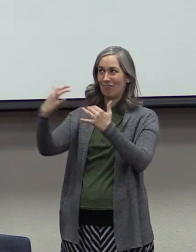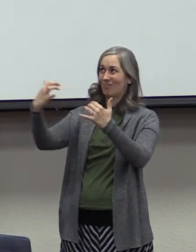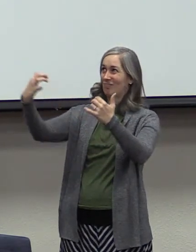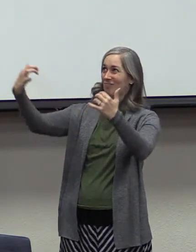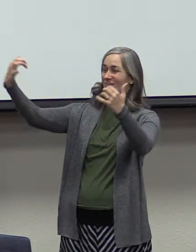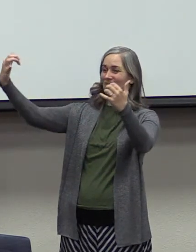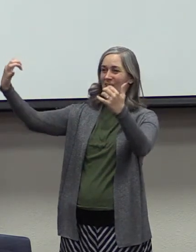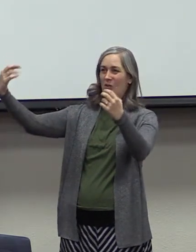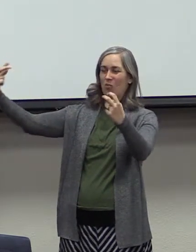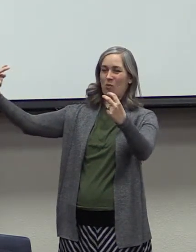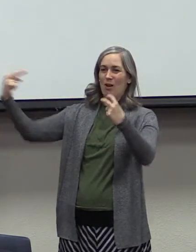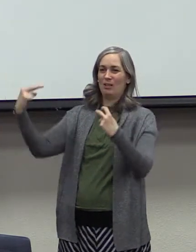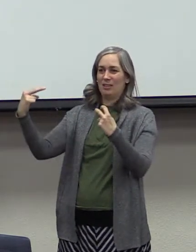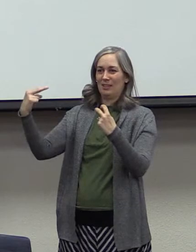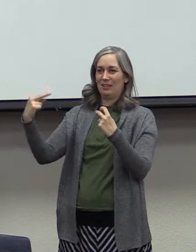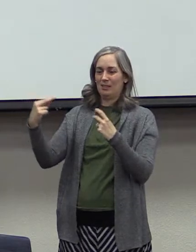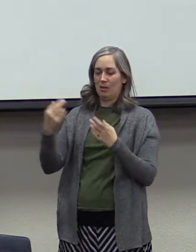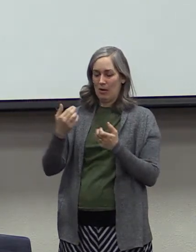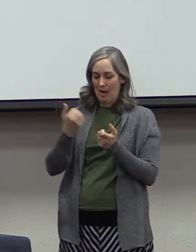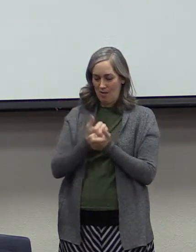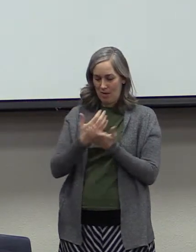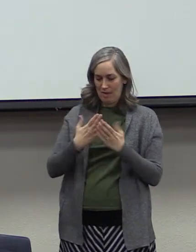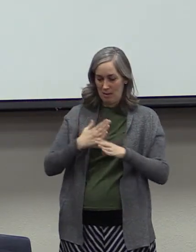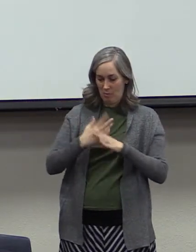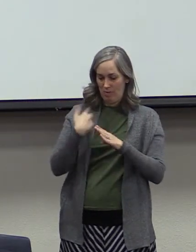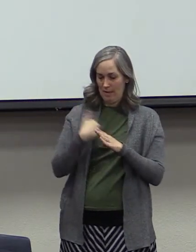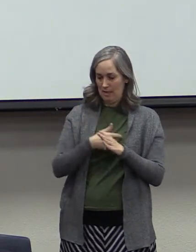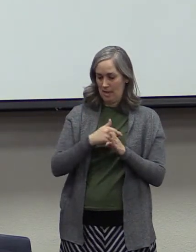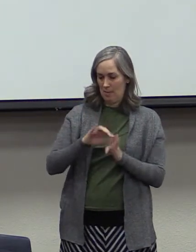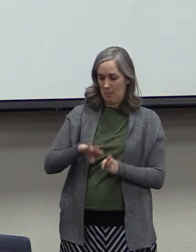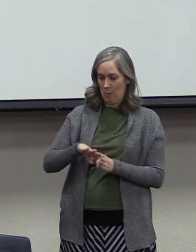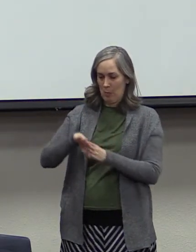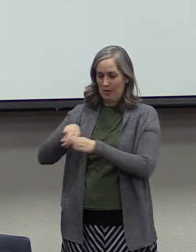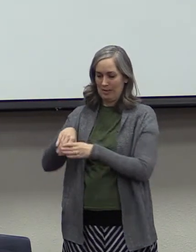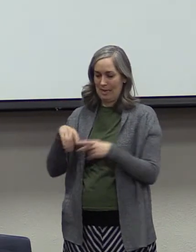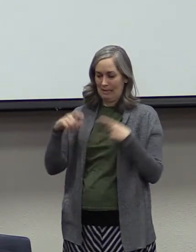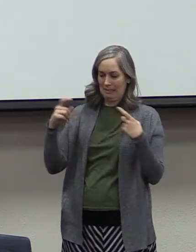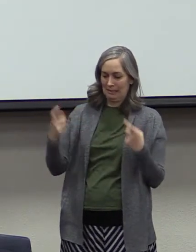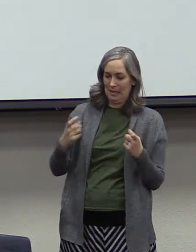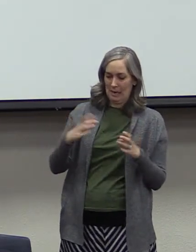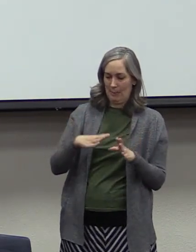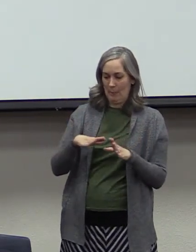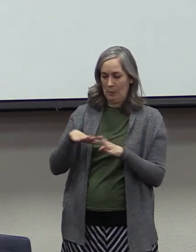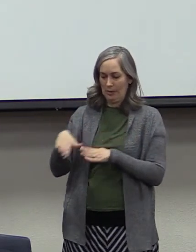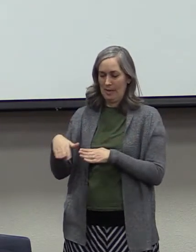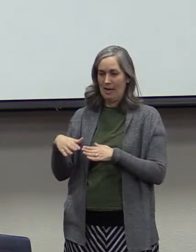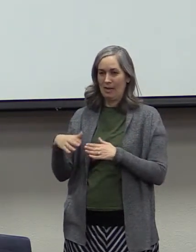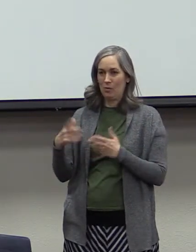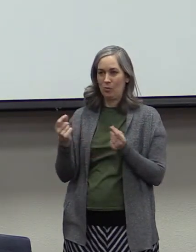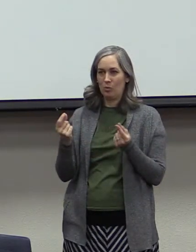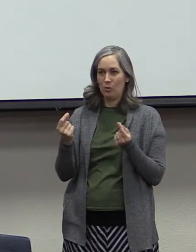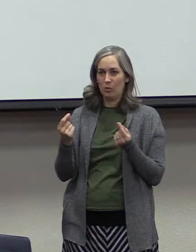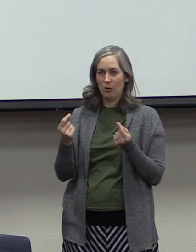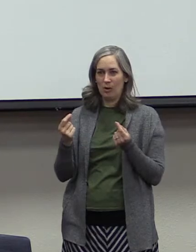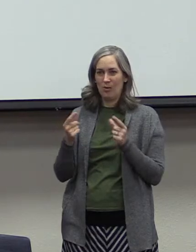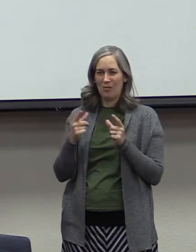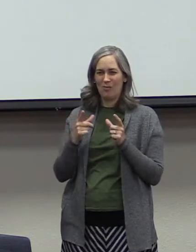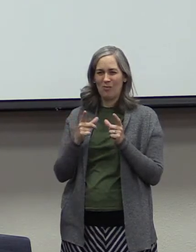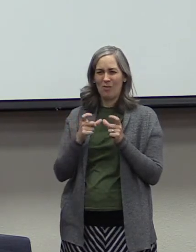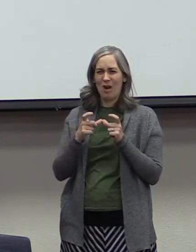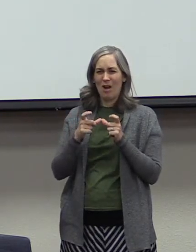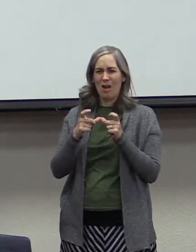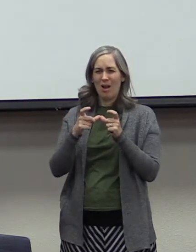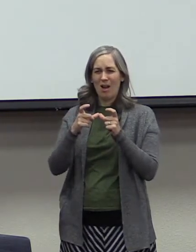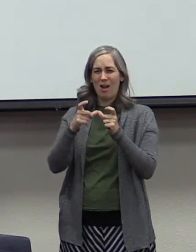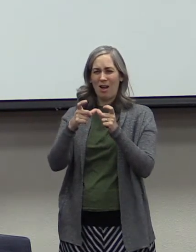aside everything that hinders and the sin that so easily entangles, and let us run with perseverance